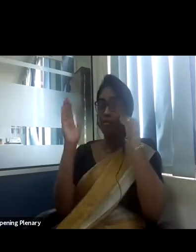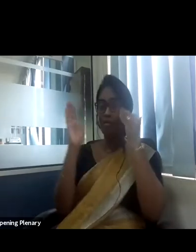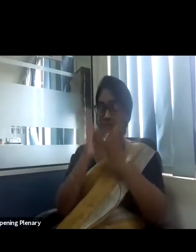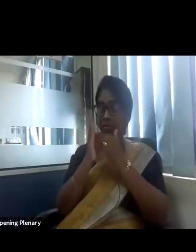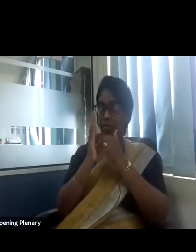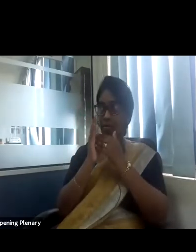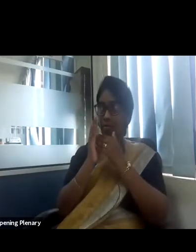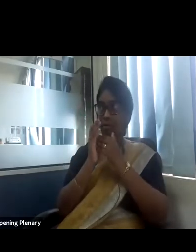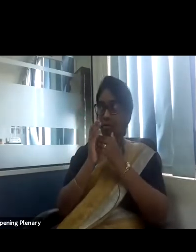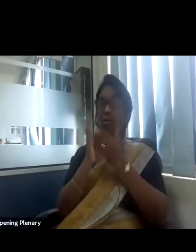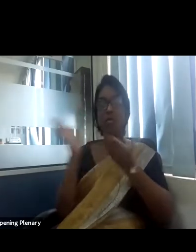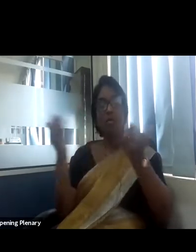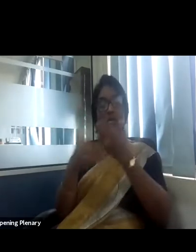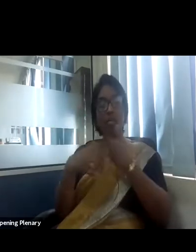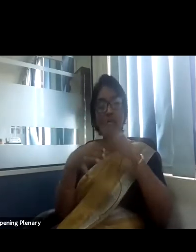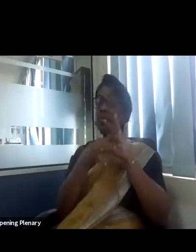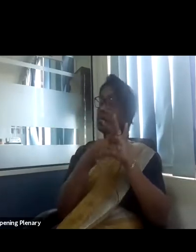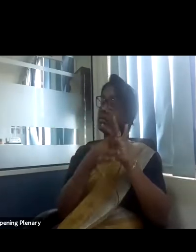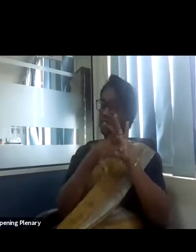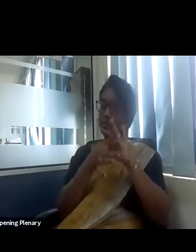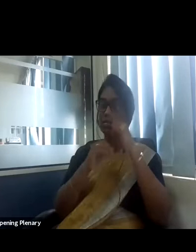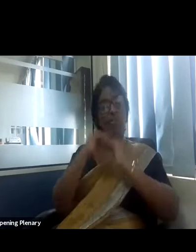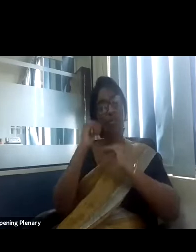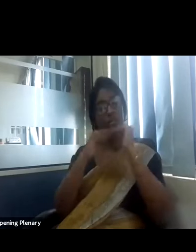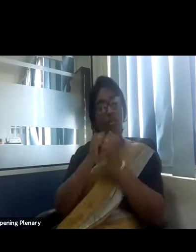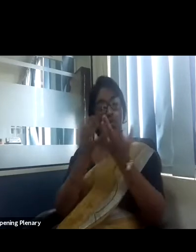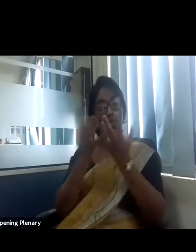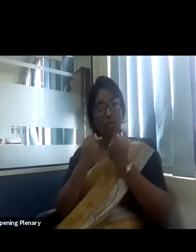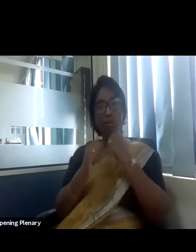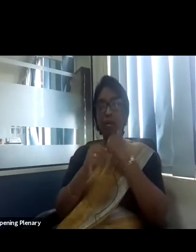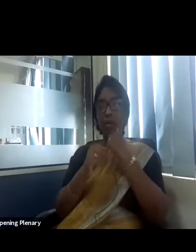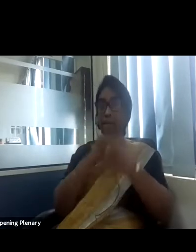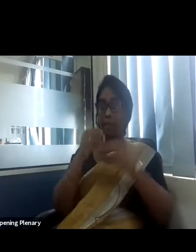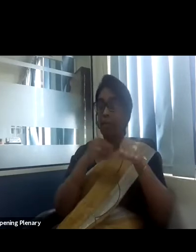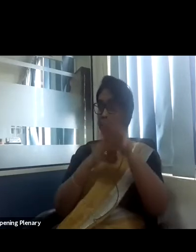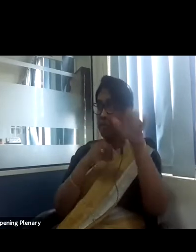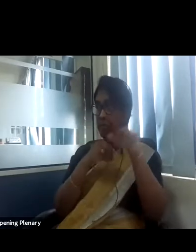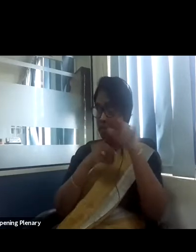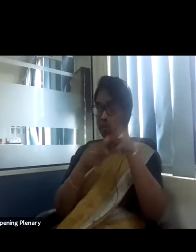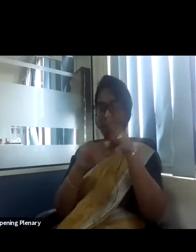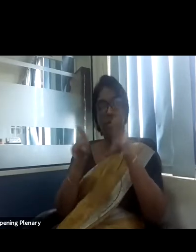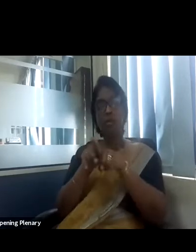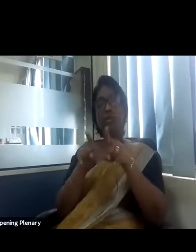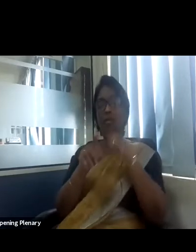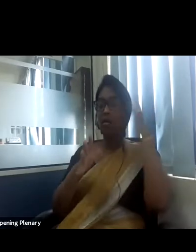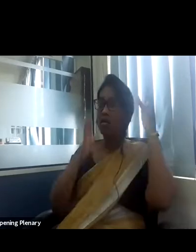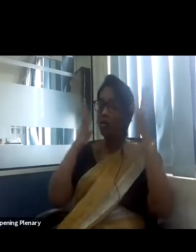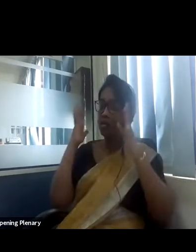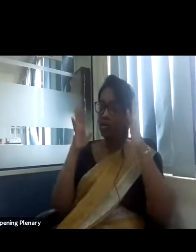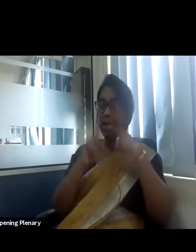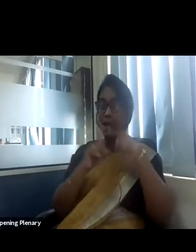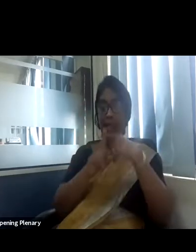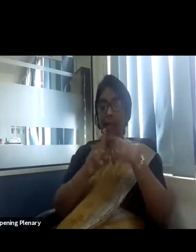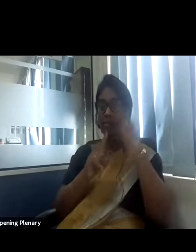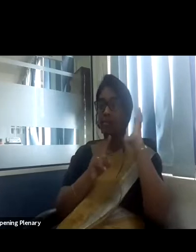business community to align business practice with global goals is absolutely critical as we build in COVID-19. And I'm